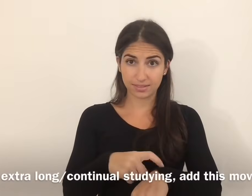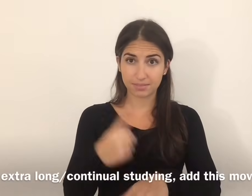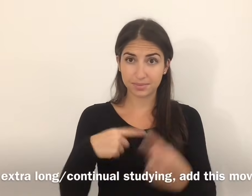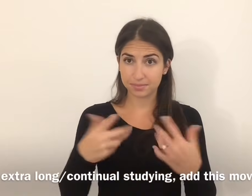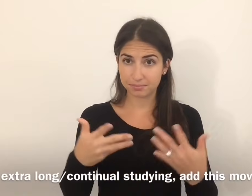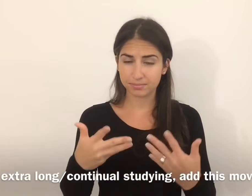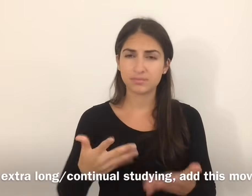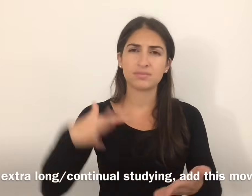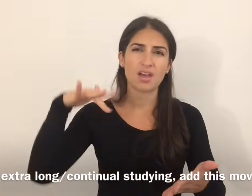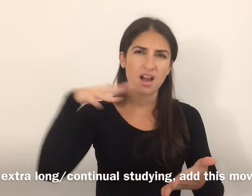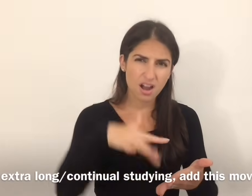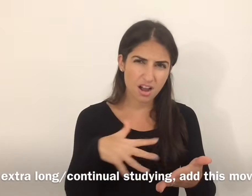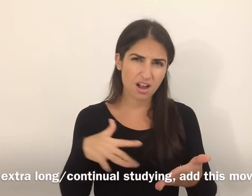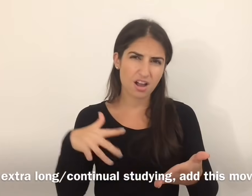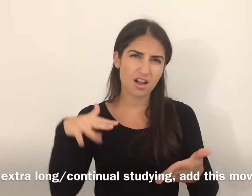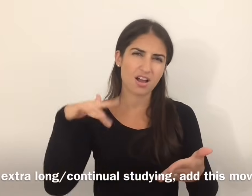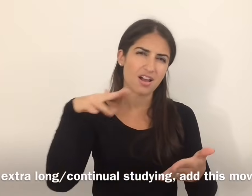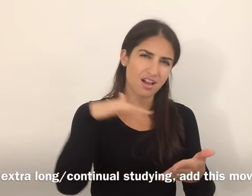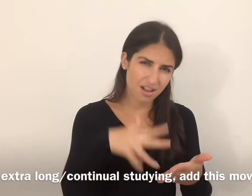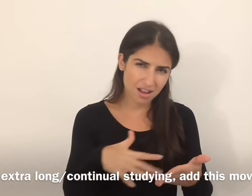Or if it's a long time, sign it like this.